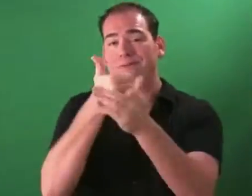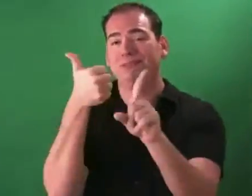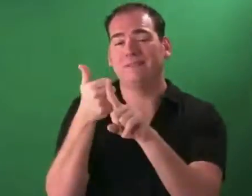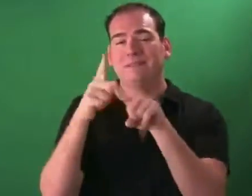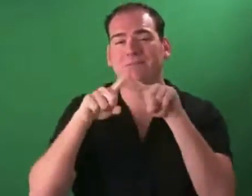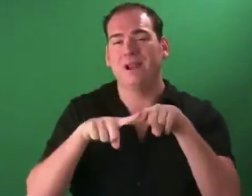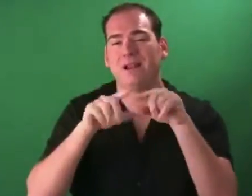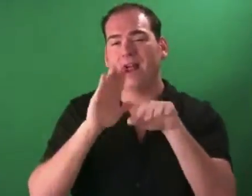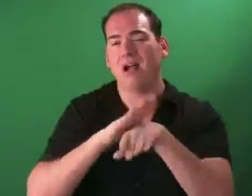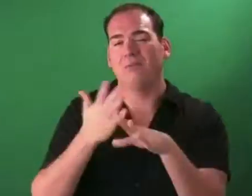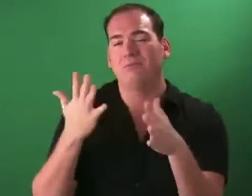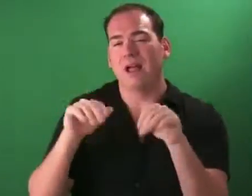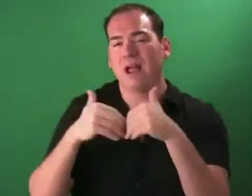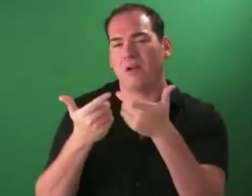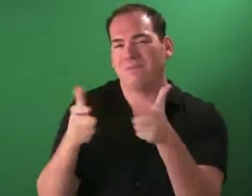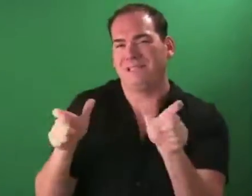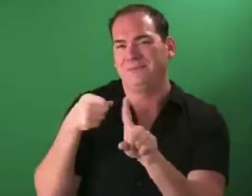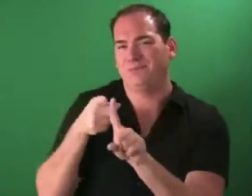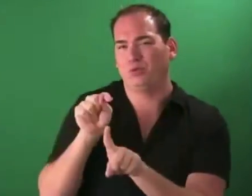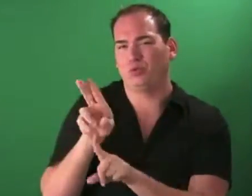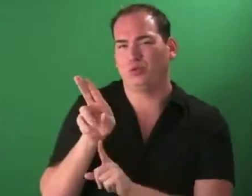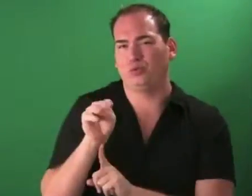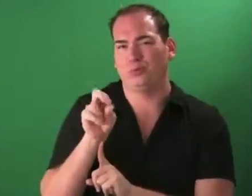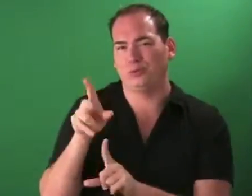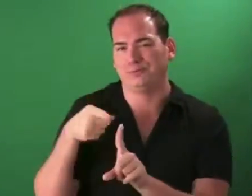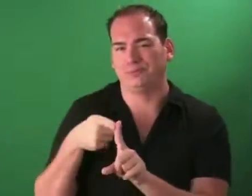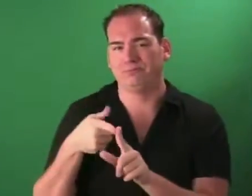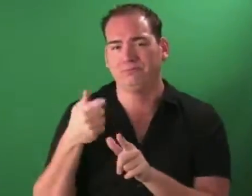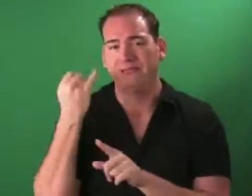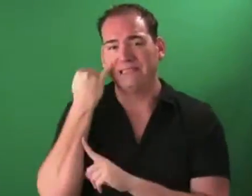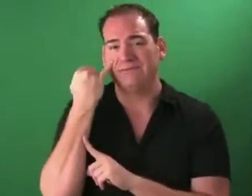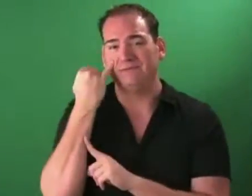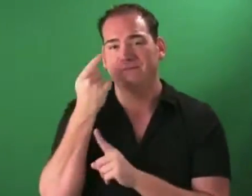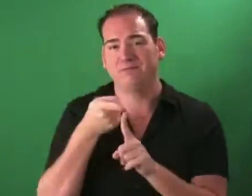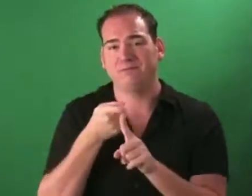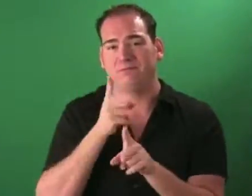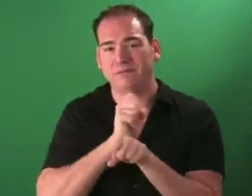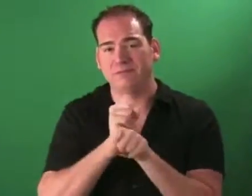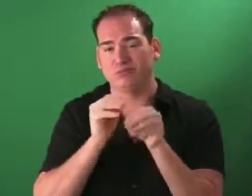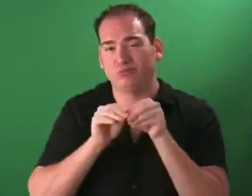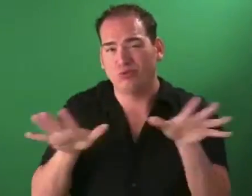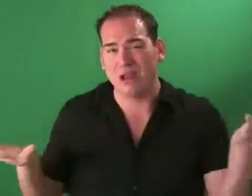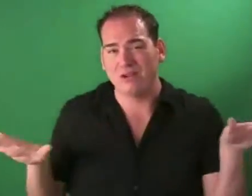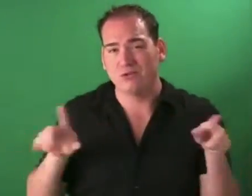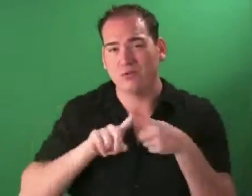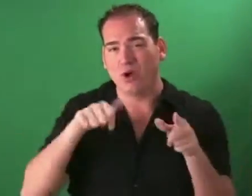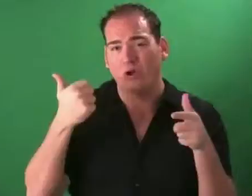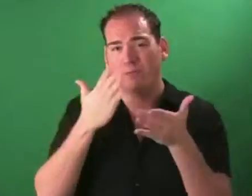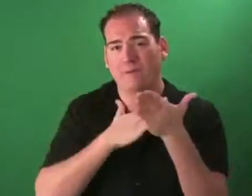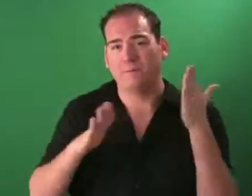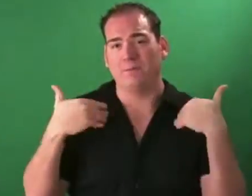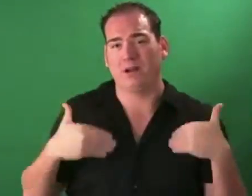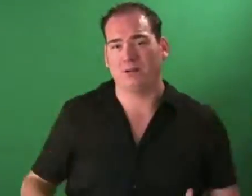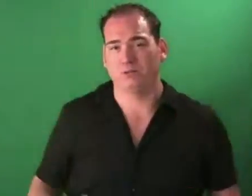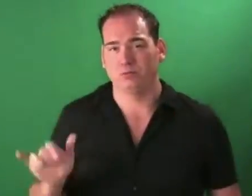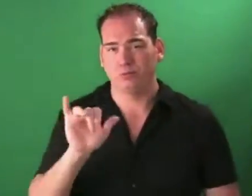So some of the things that you can do with your experience of having prostate